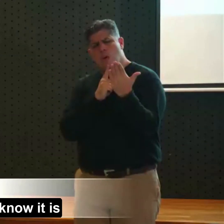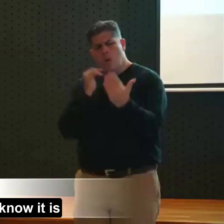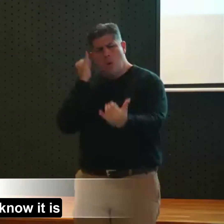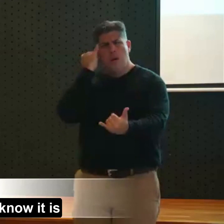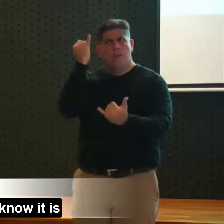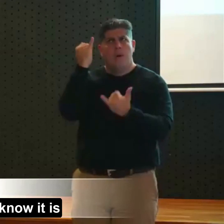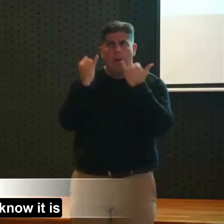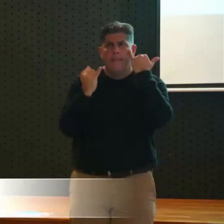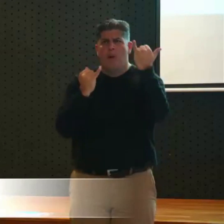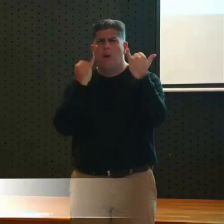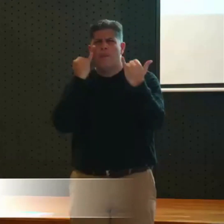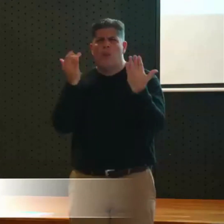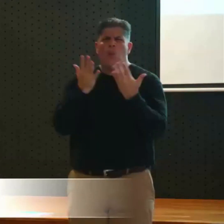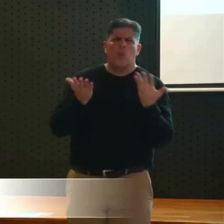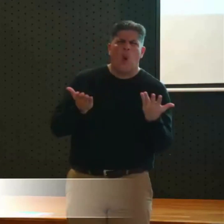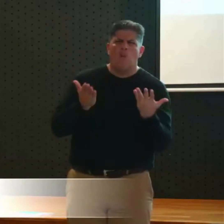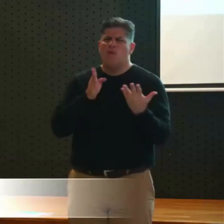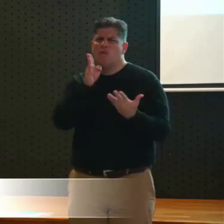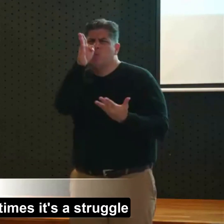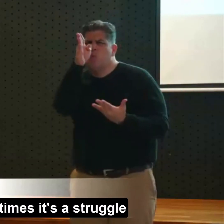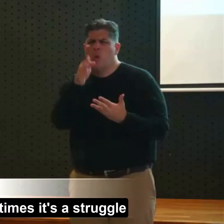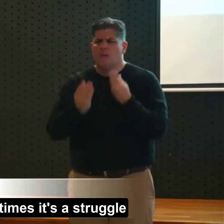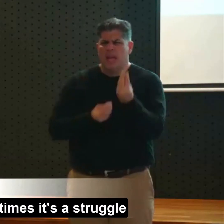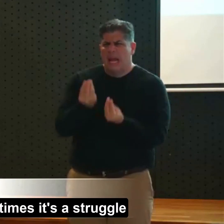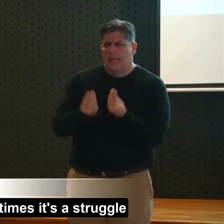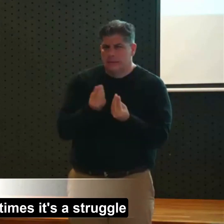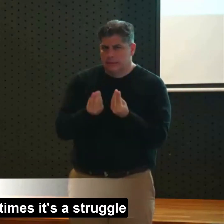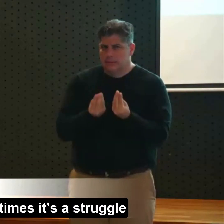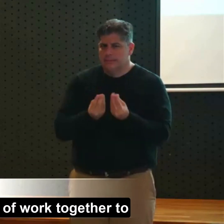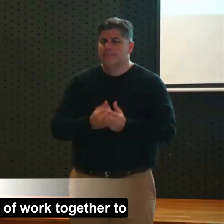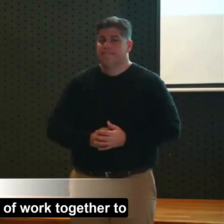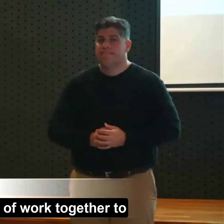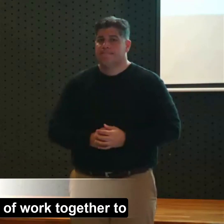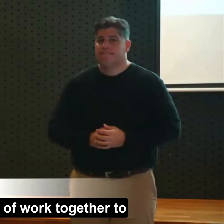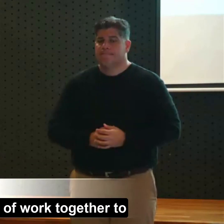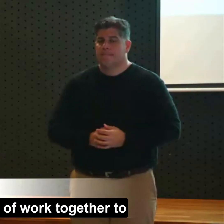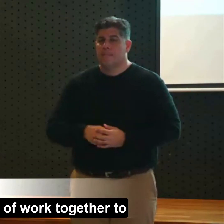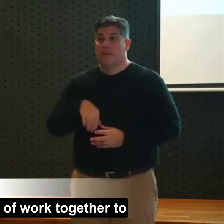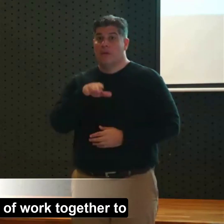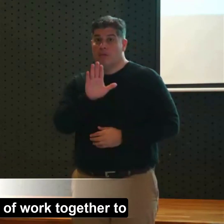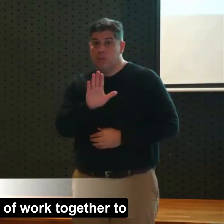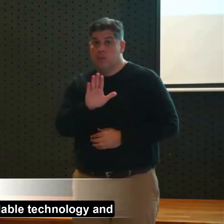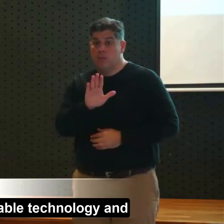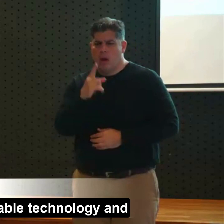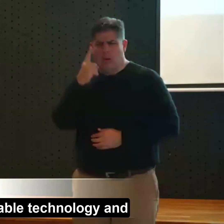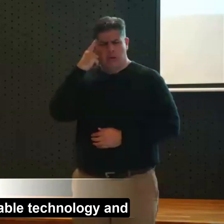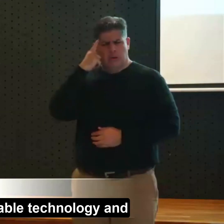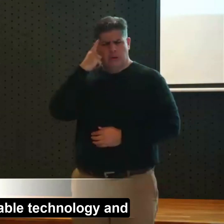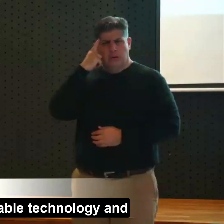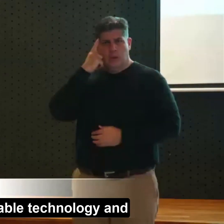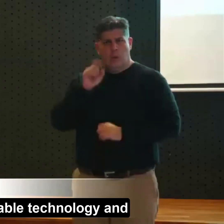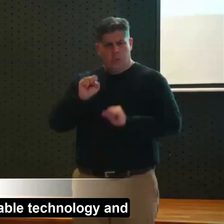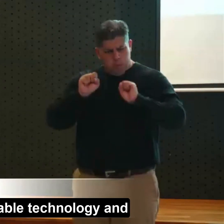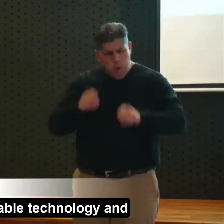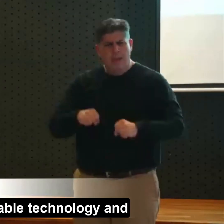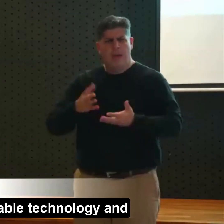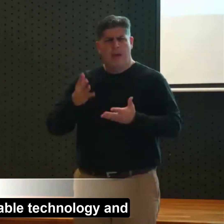followed. I know it is hard. Sometimes it's a struggle, but we can work together to have